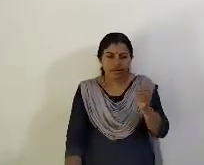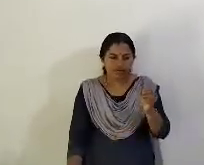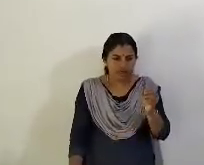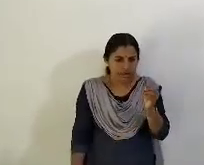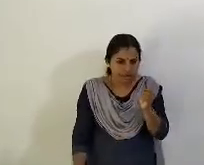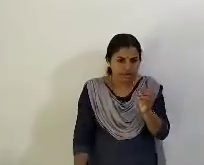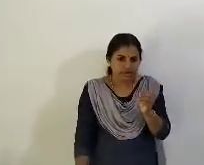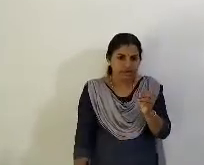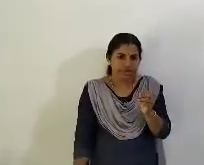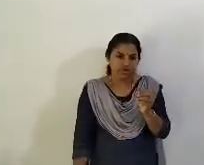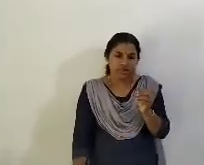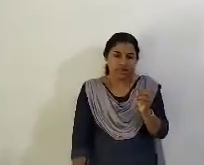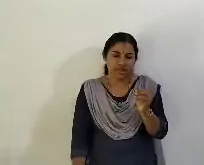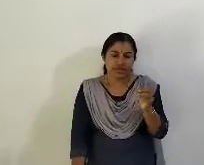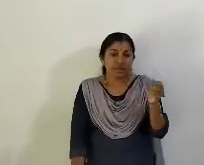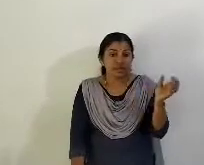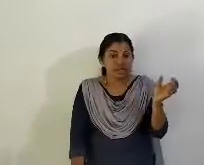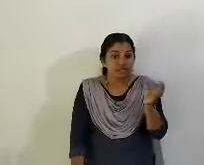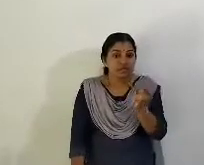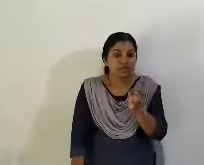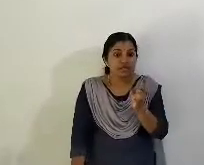what's the difference between these